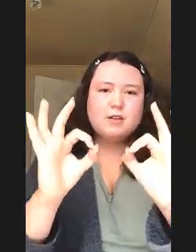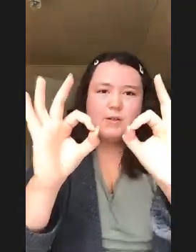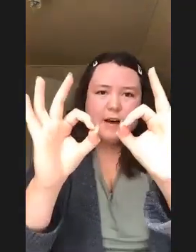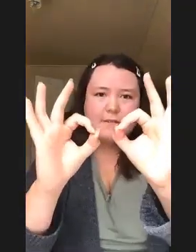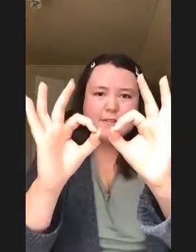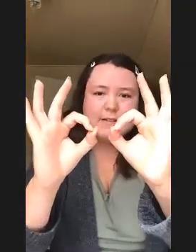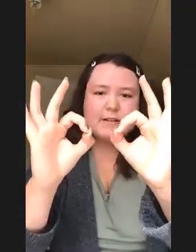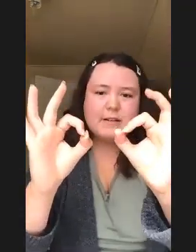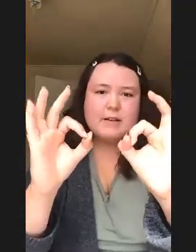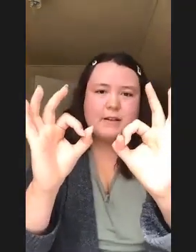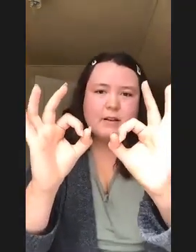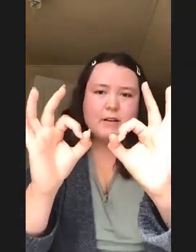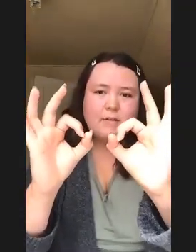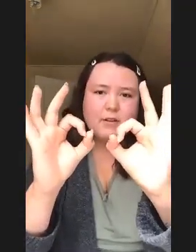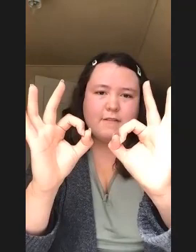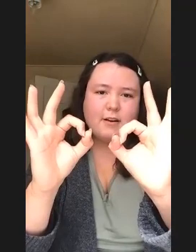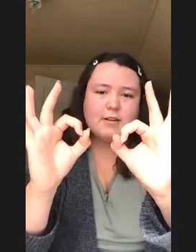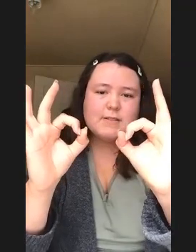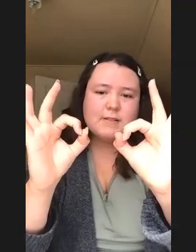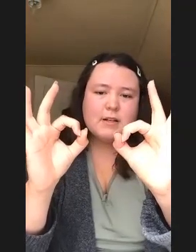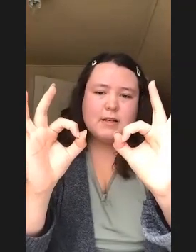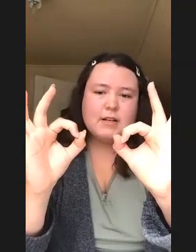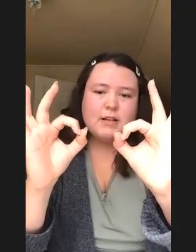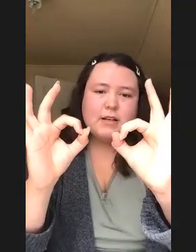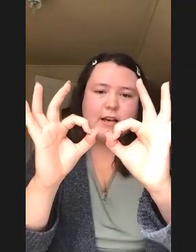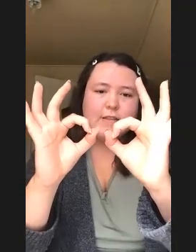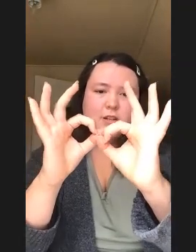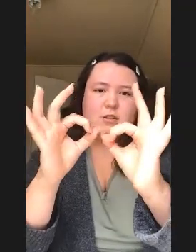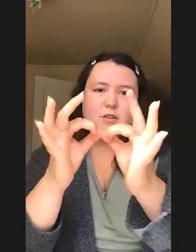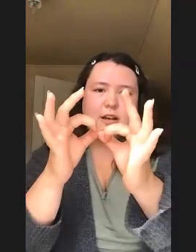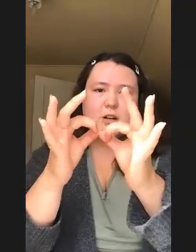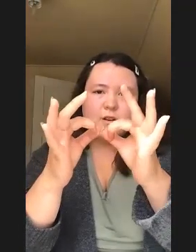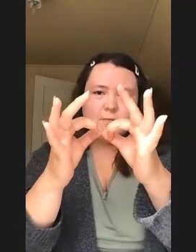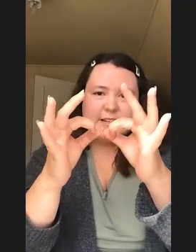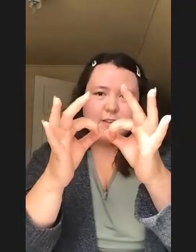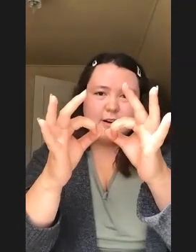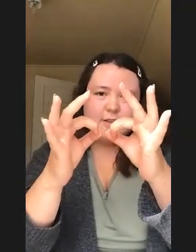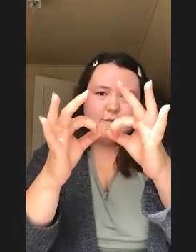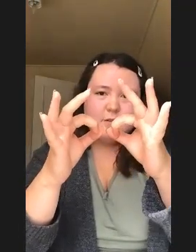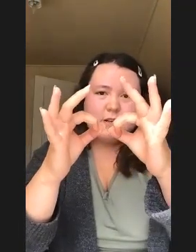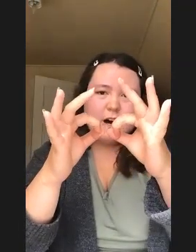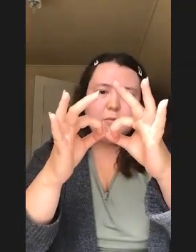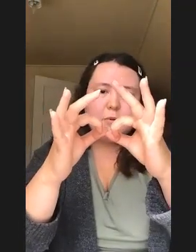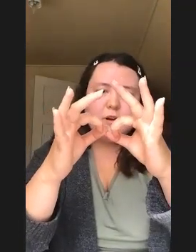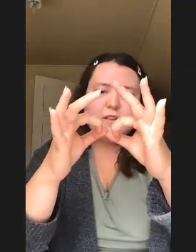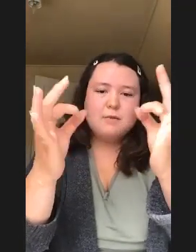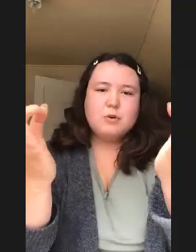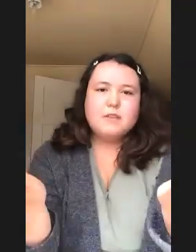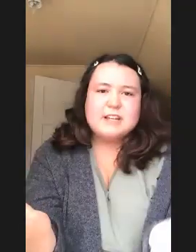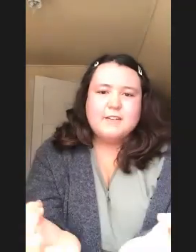2 F's with your fingers, and then kind of join them together at the top, and then bring them down like